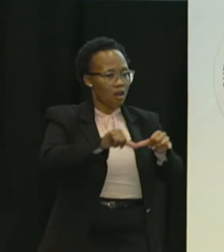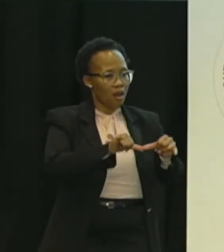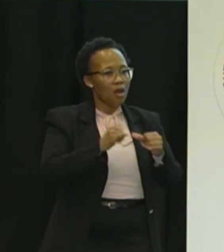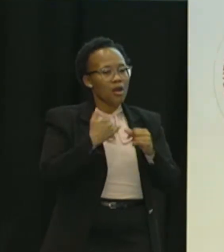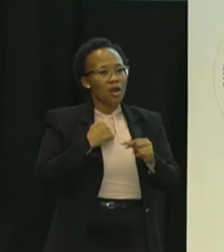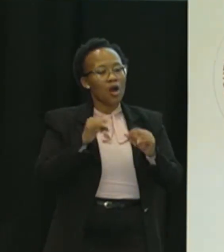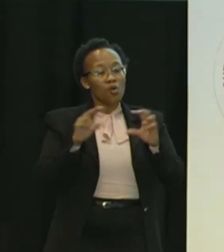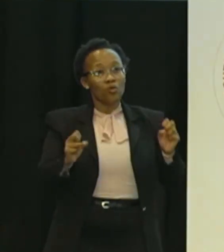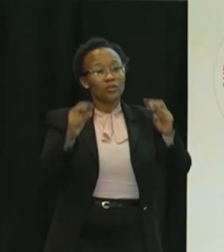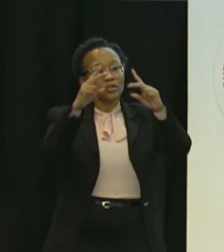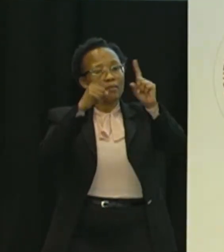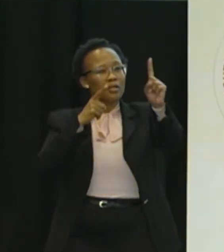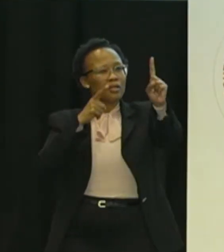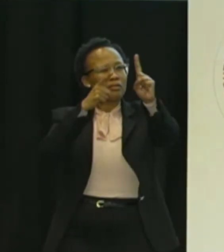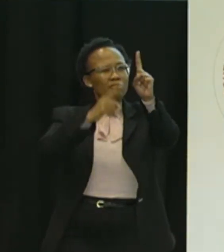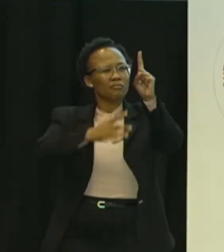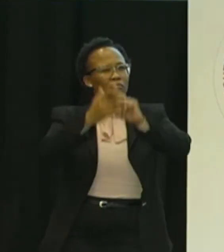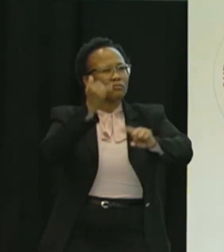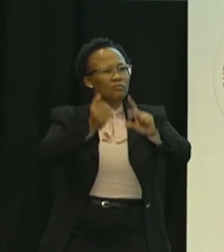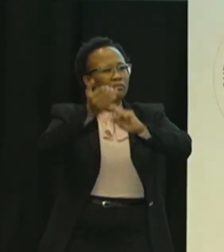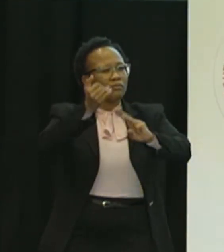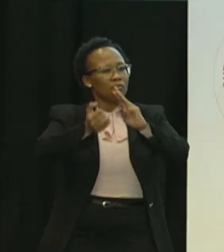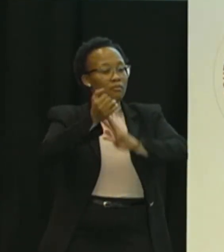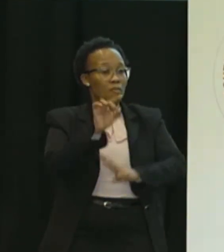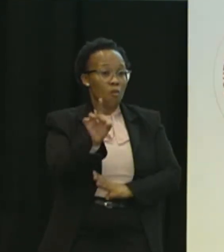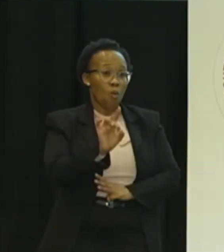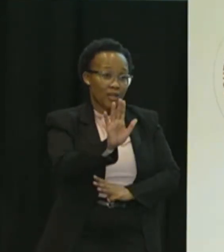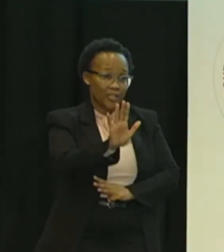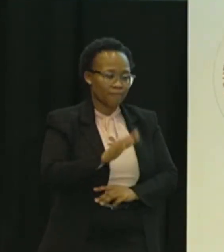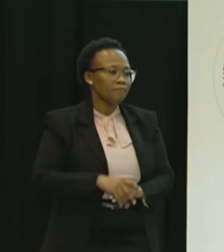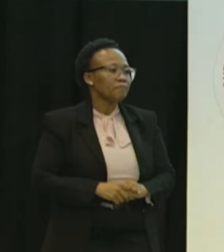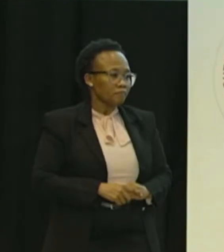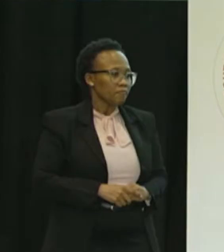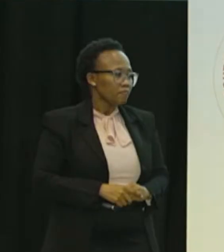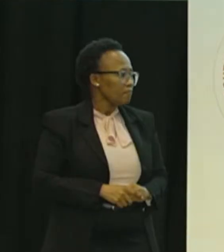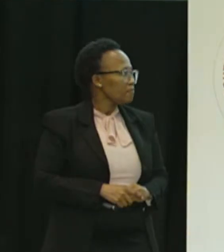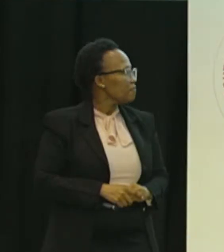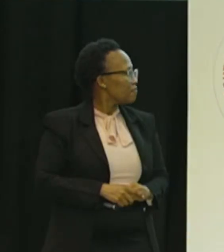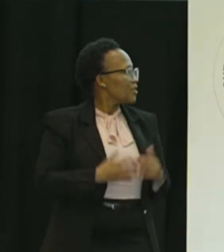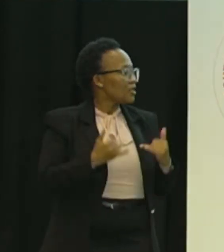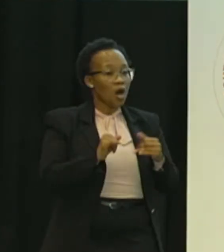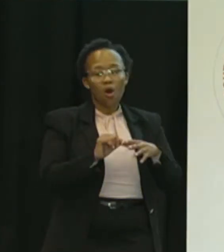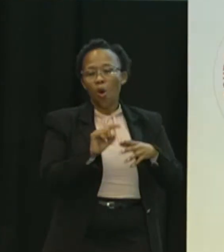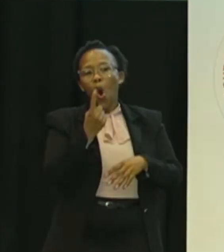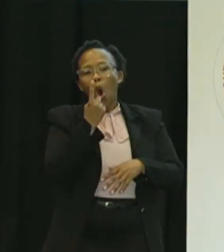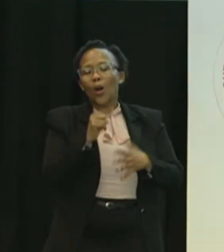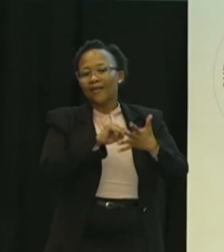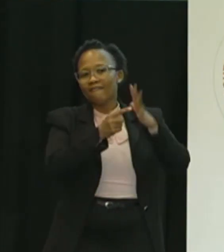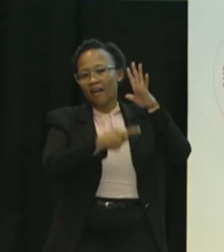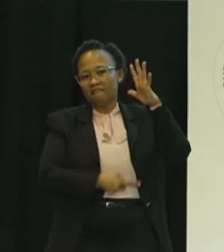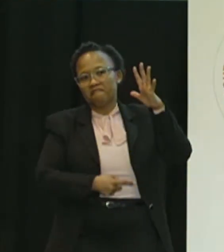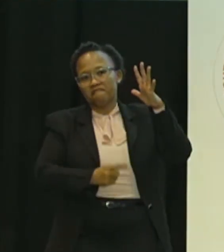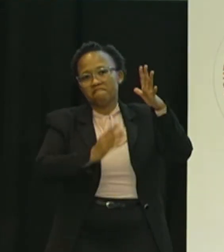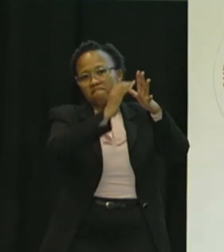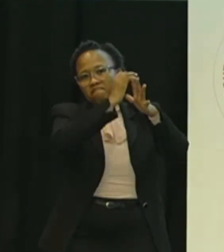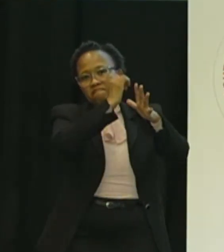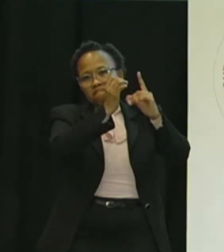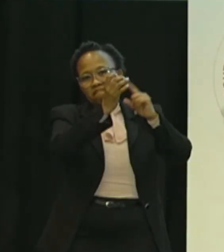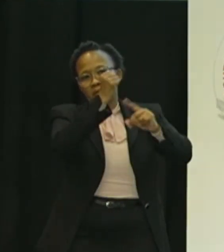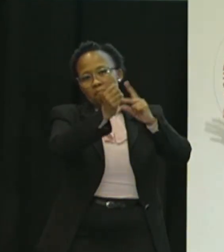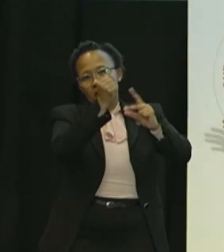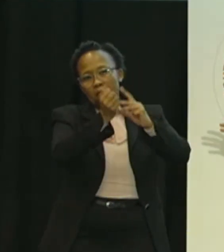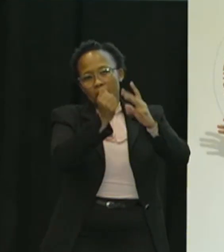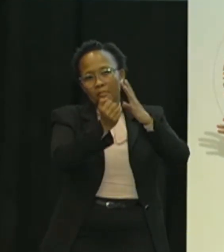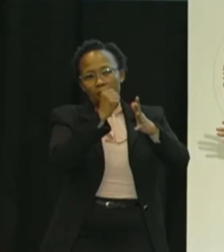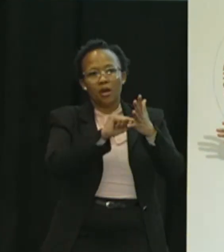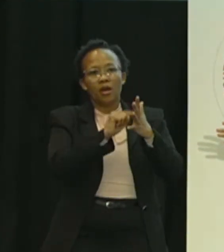at least as per our objectives. Now there's only 5. All right, not a lot that we've been given to work with, and I